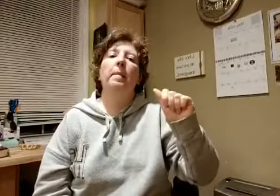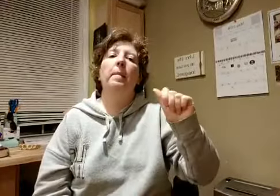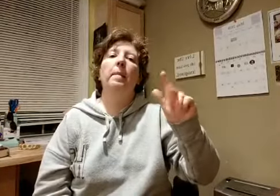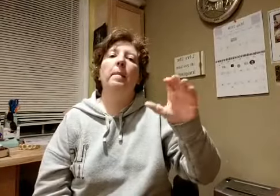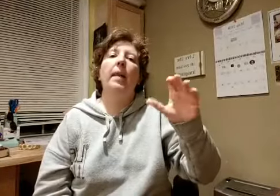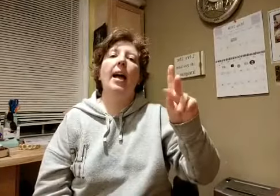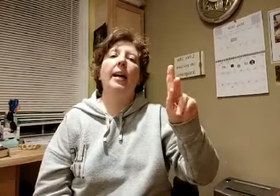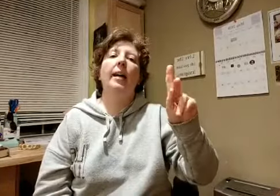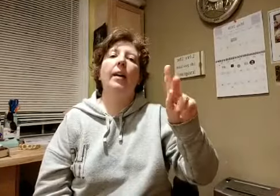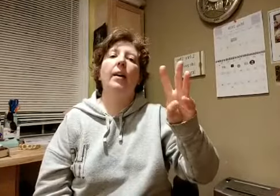Black